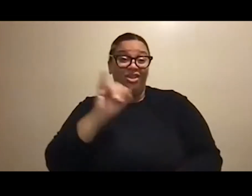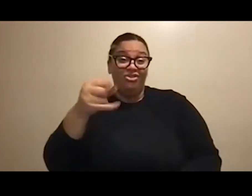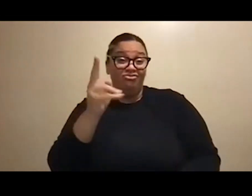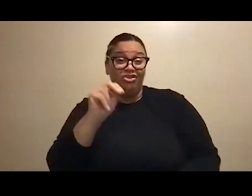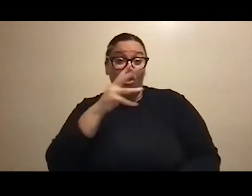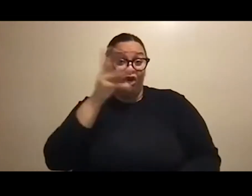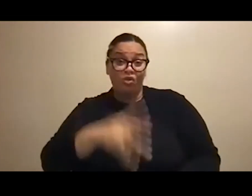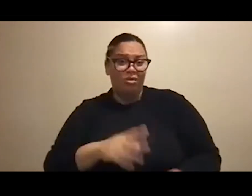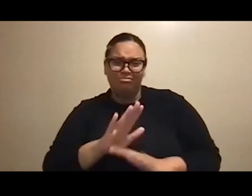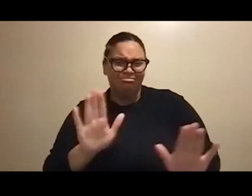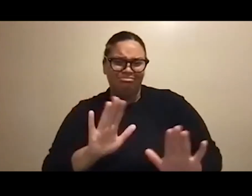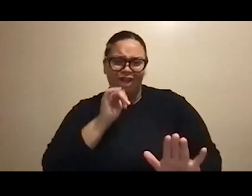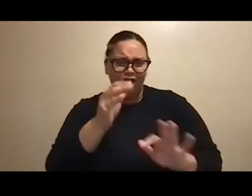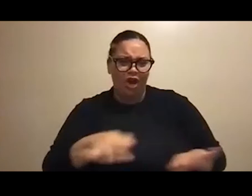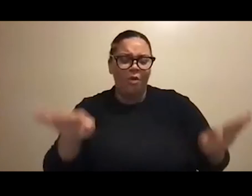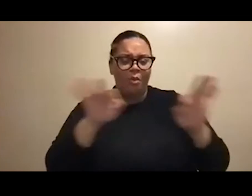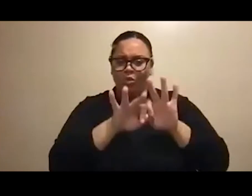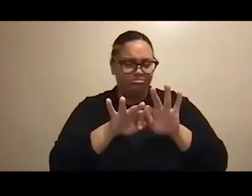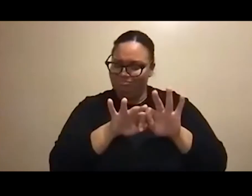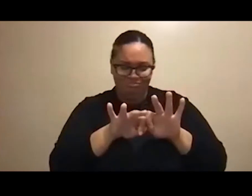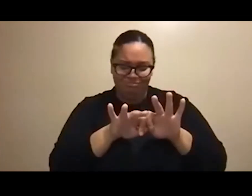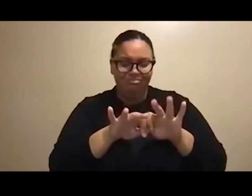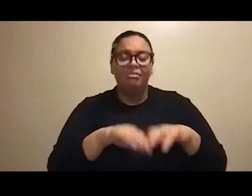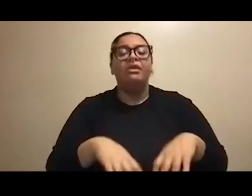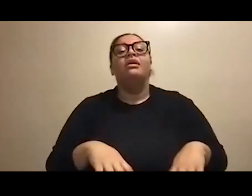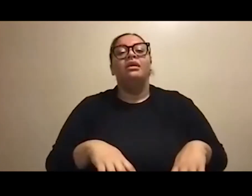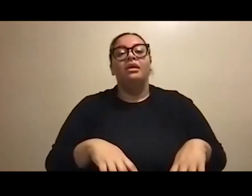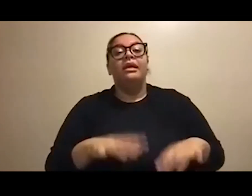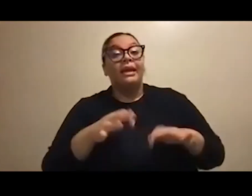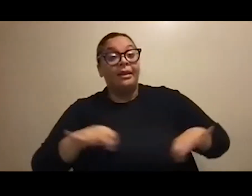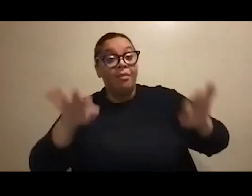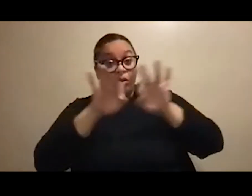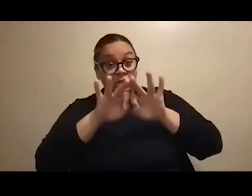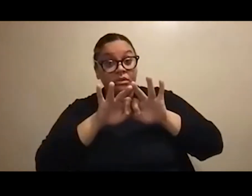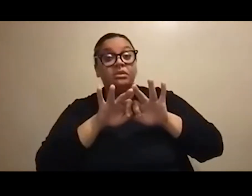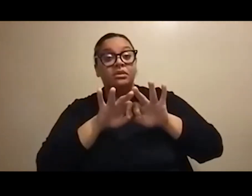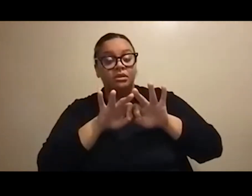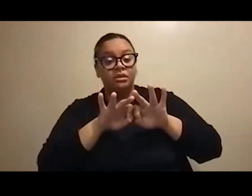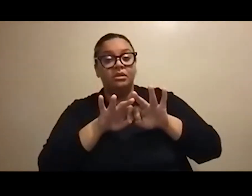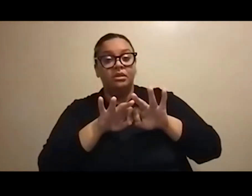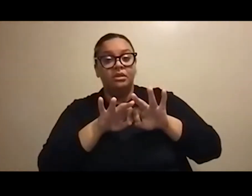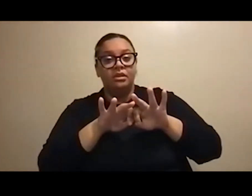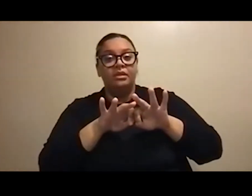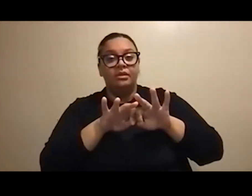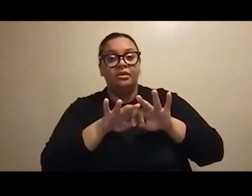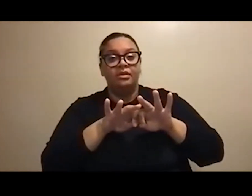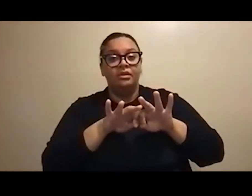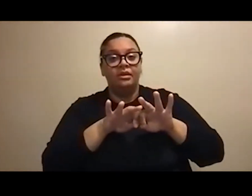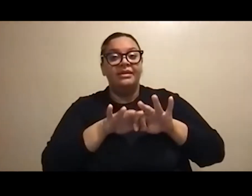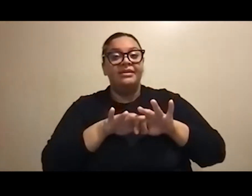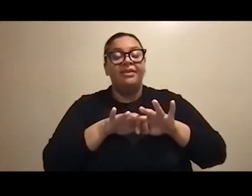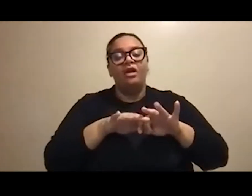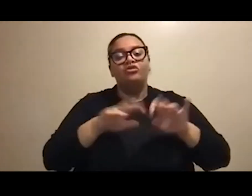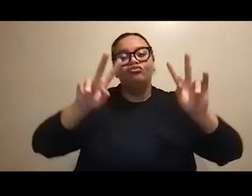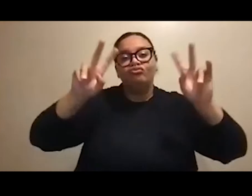essentially began to violate it before the ink was dry. What's important is that that phrase, according